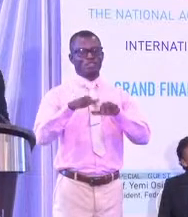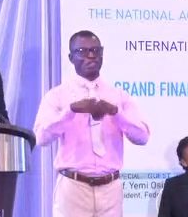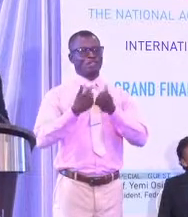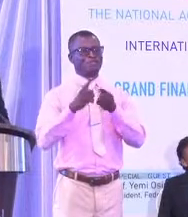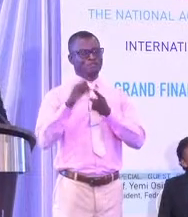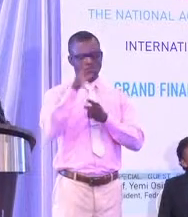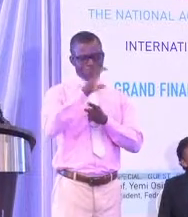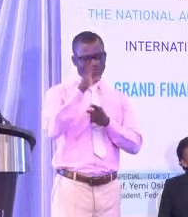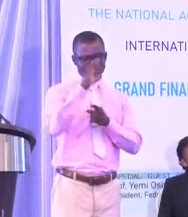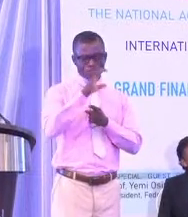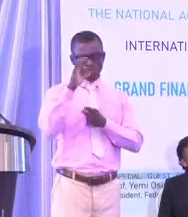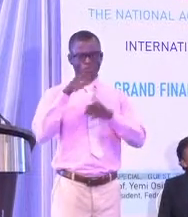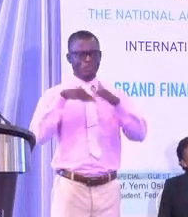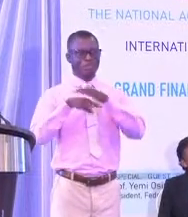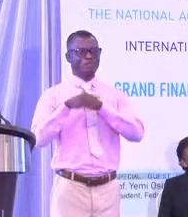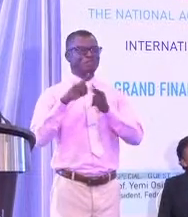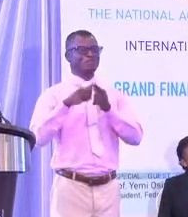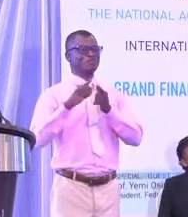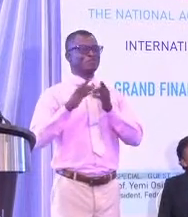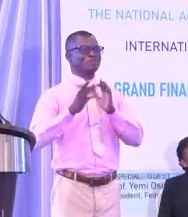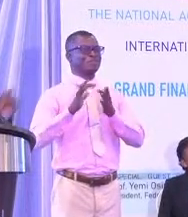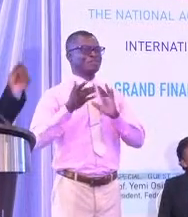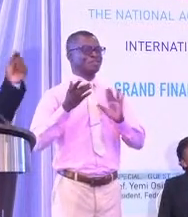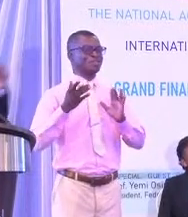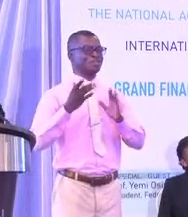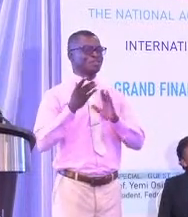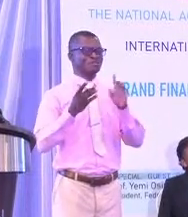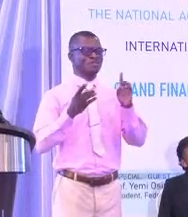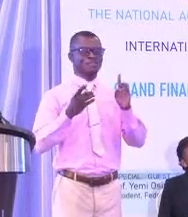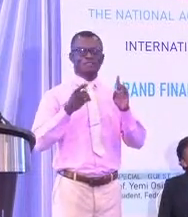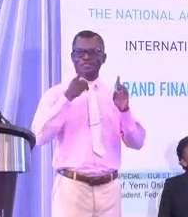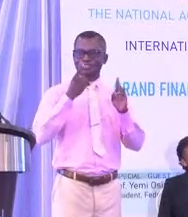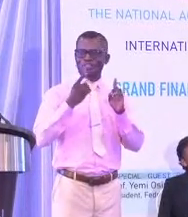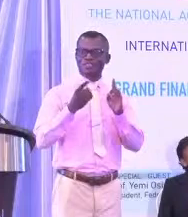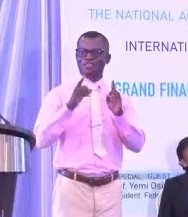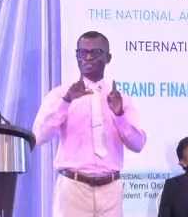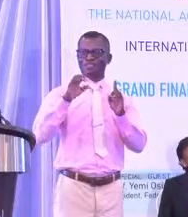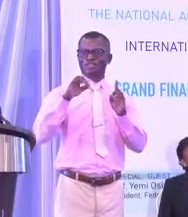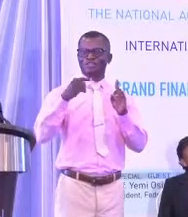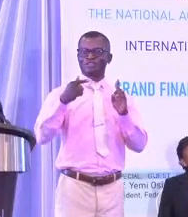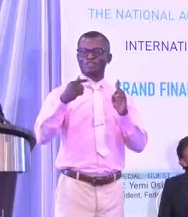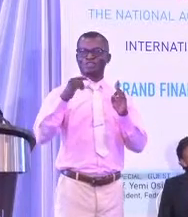trees access the internet? And somebody say they log in.